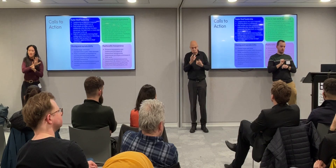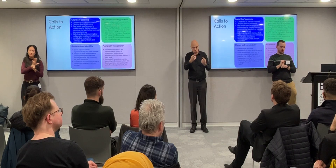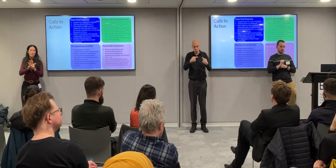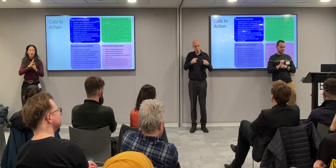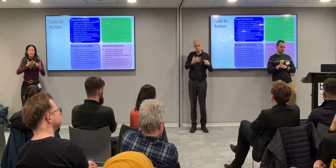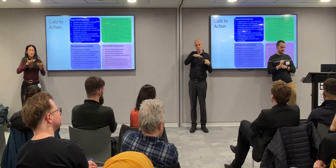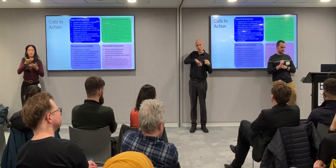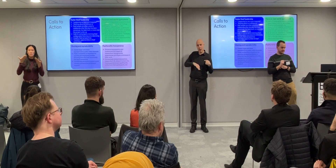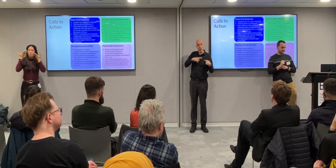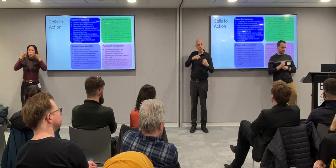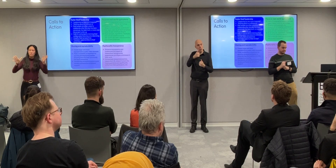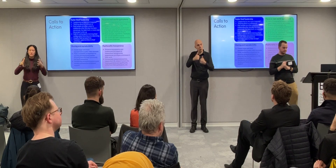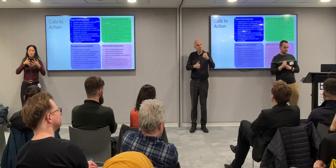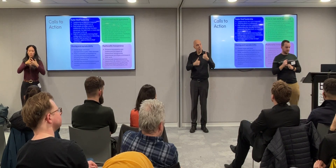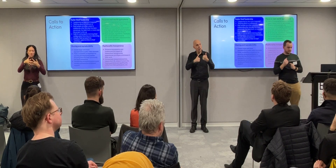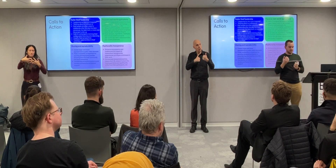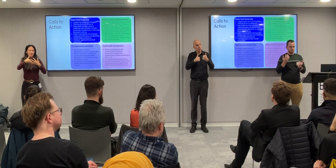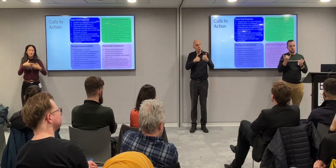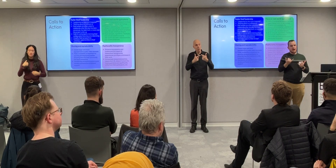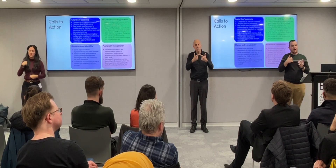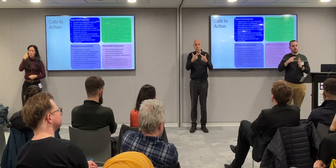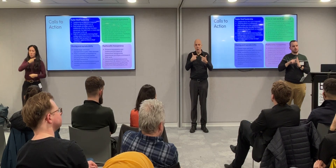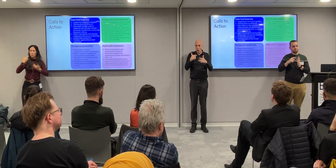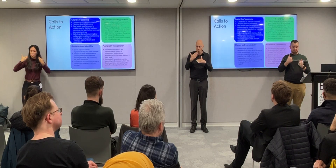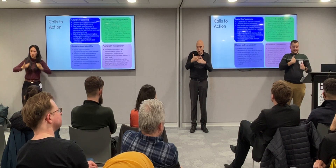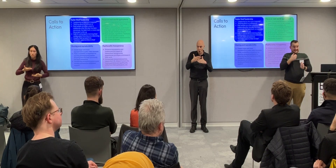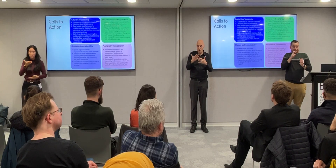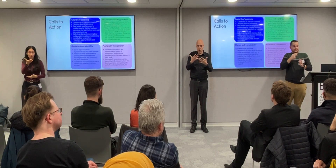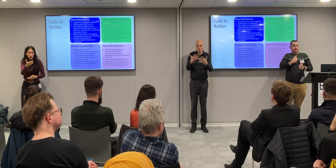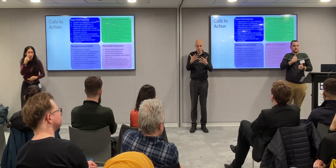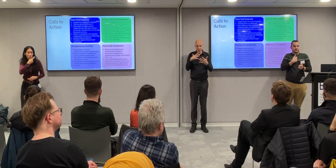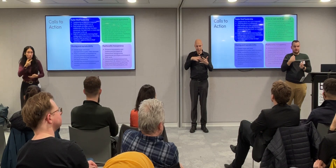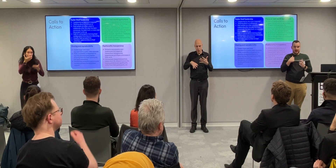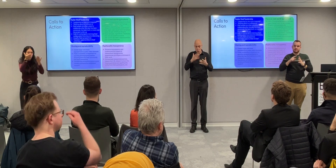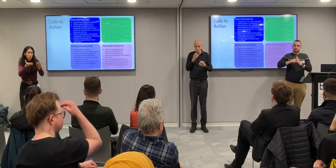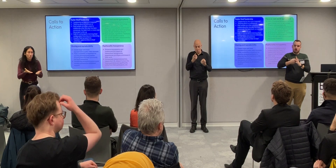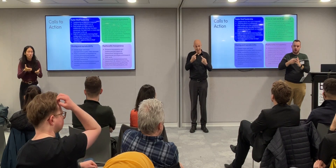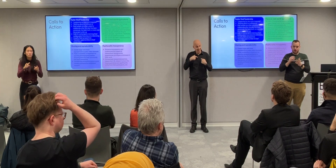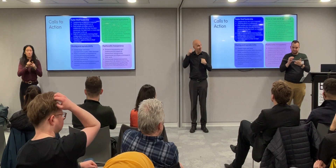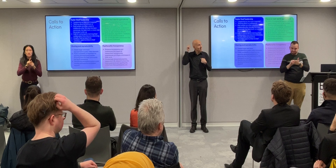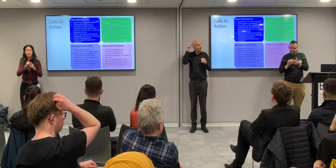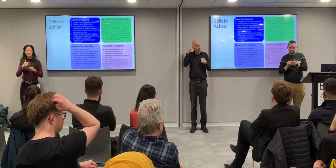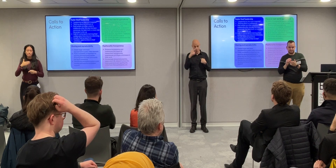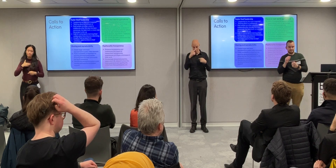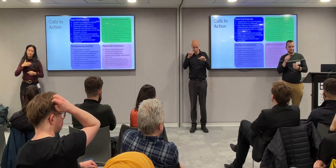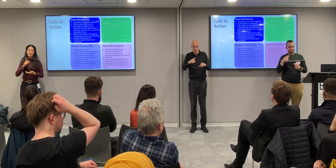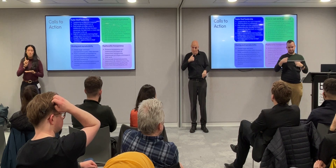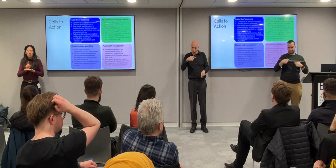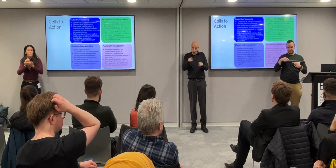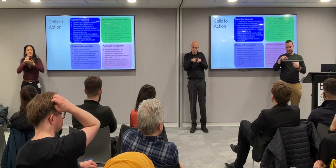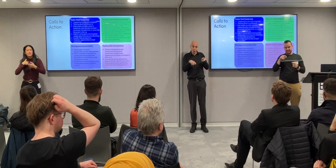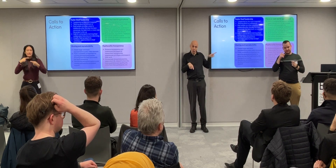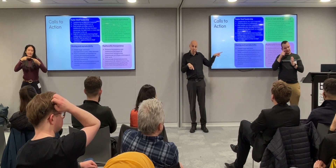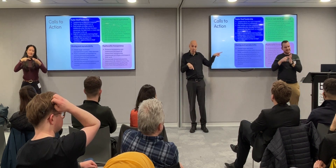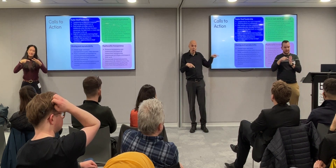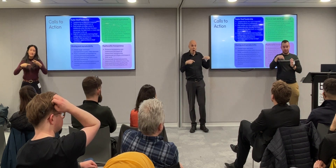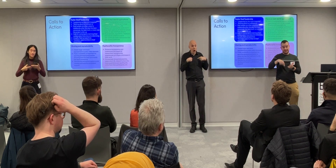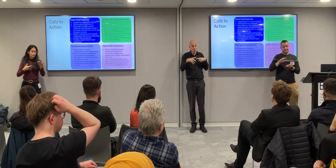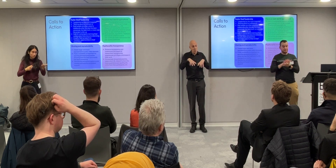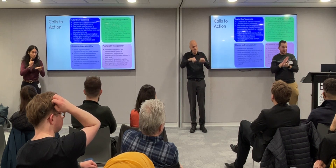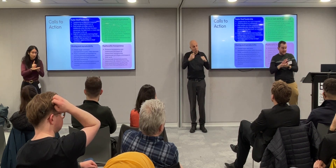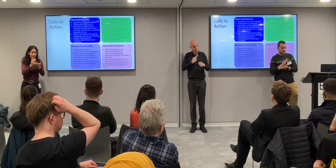need to talk about these things in our work. And we need to express our biases. It's myself as well. I'm starting to just